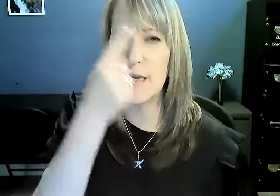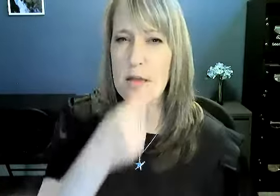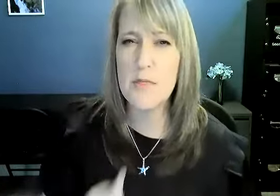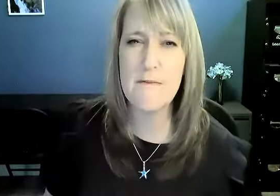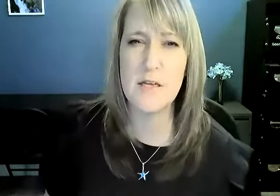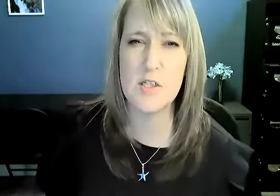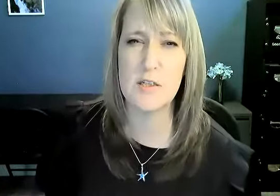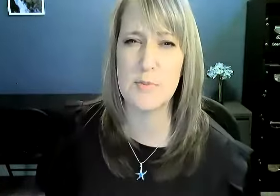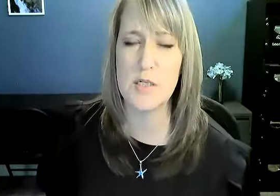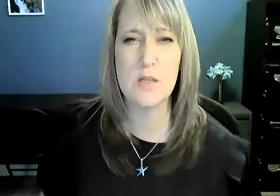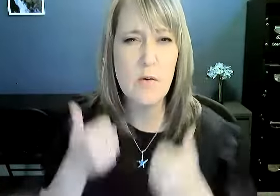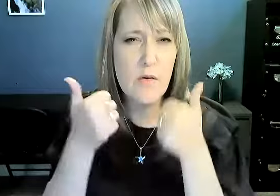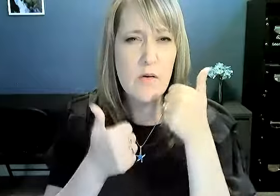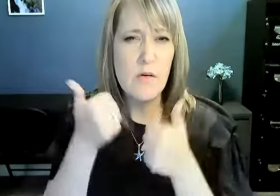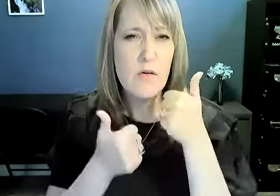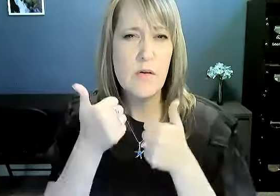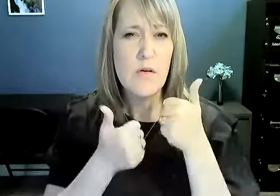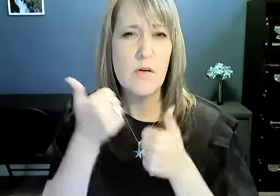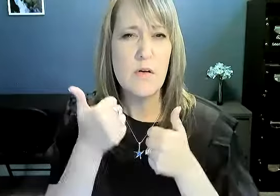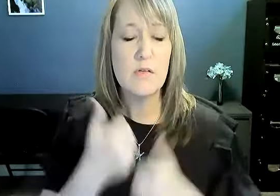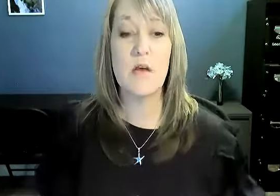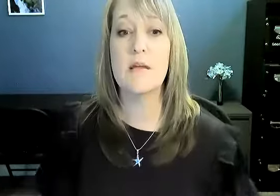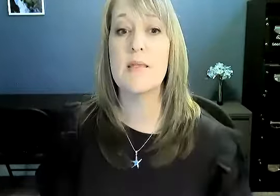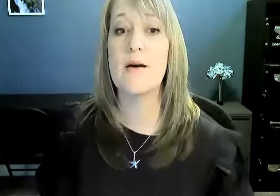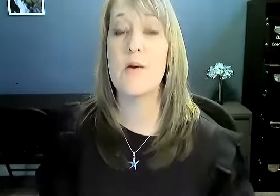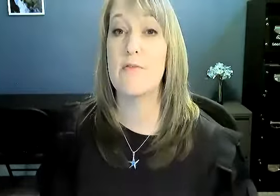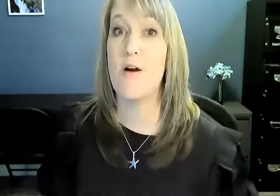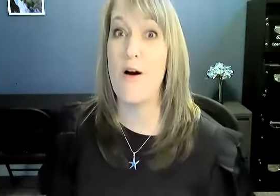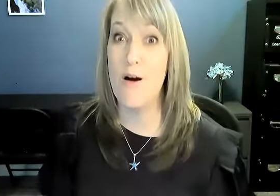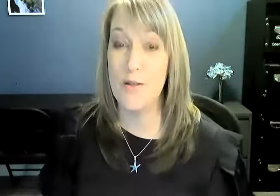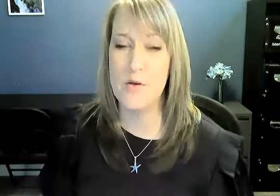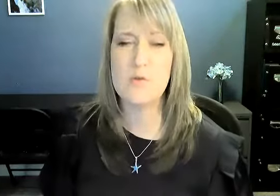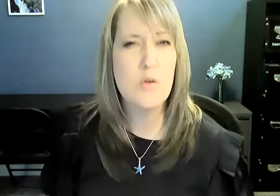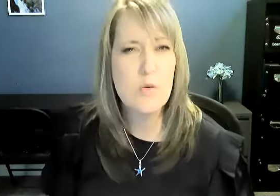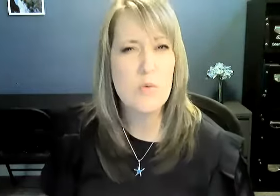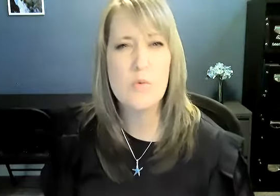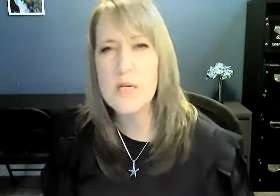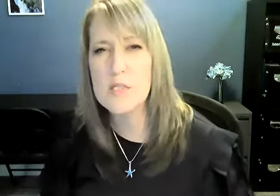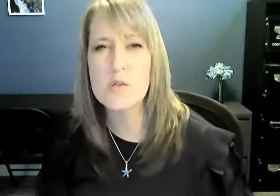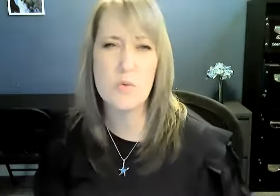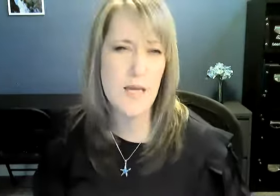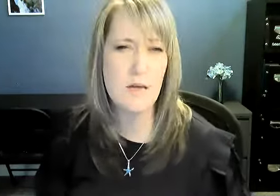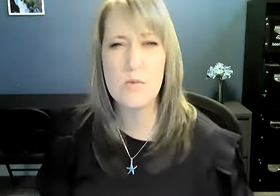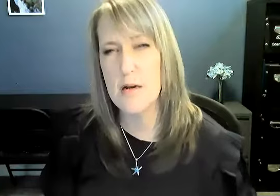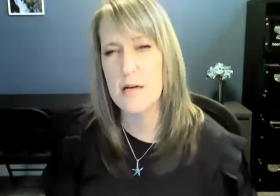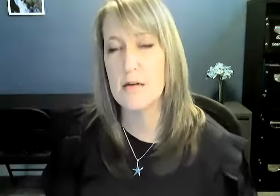Again, with the facial expression though. It's got to be that way for all of those. Who, which, when, where,